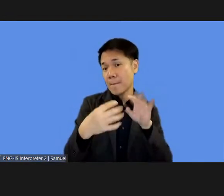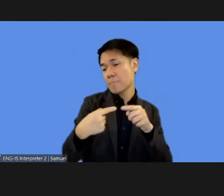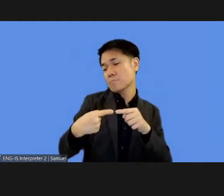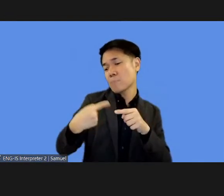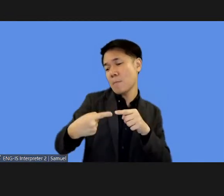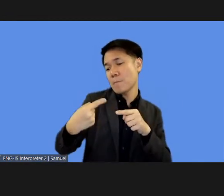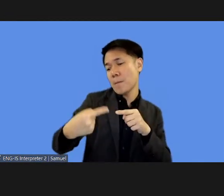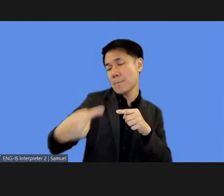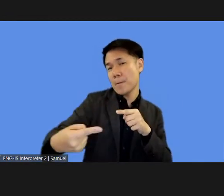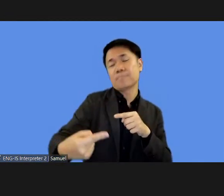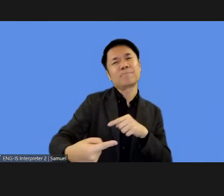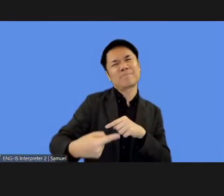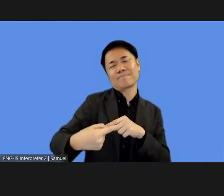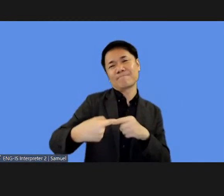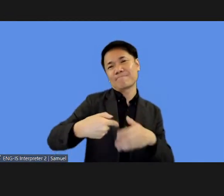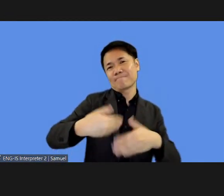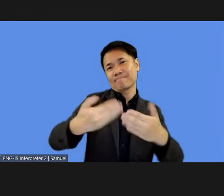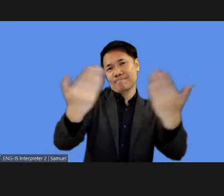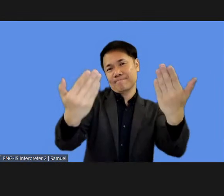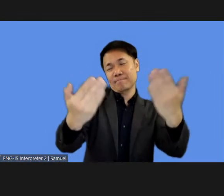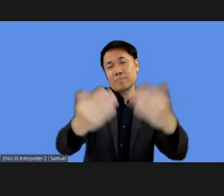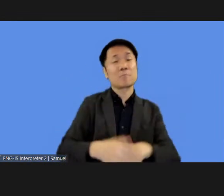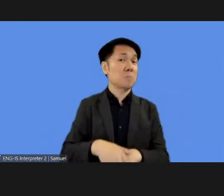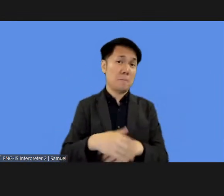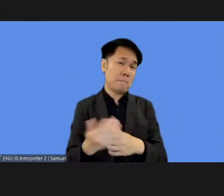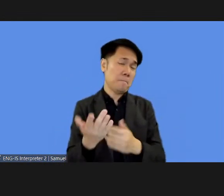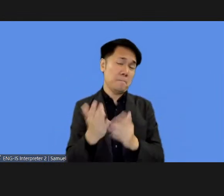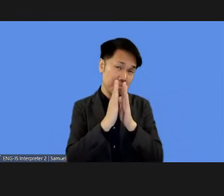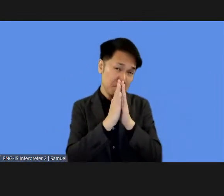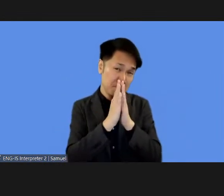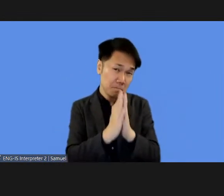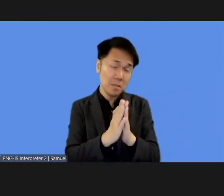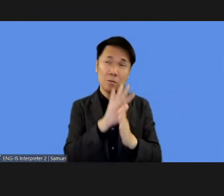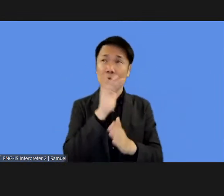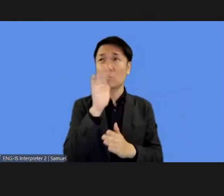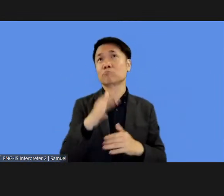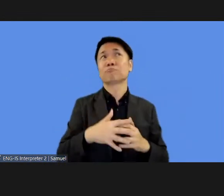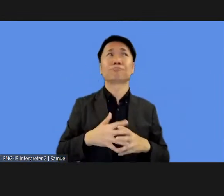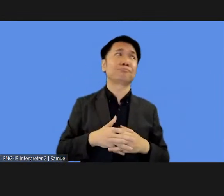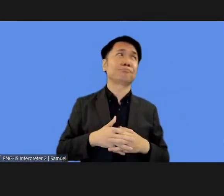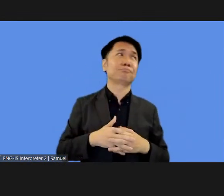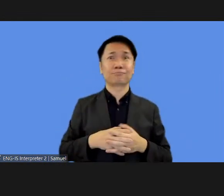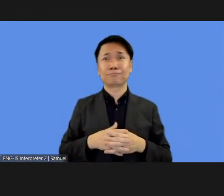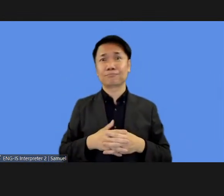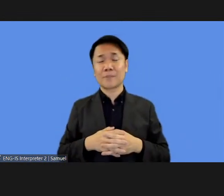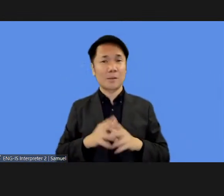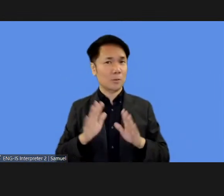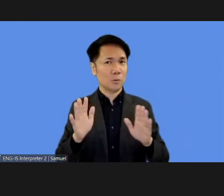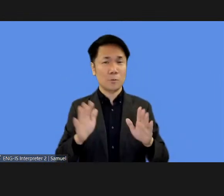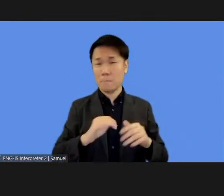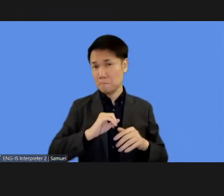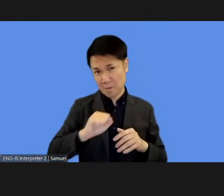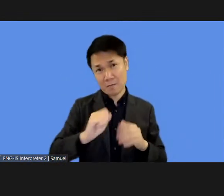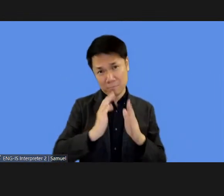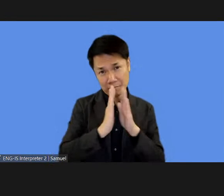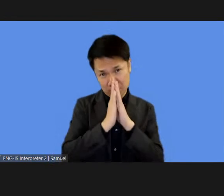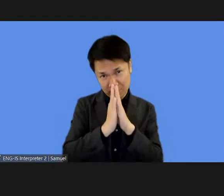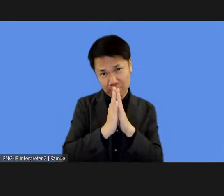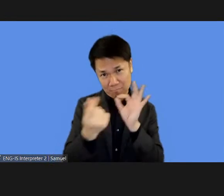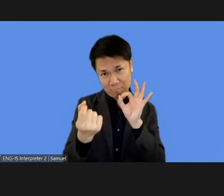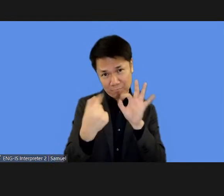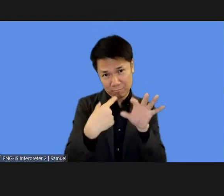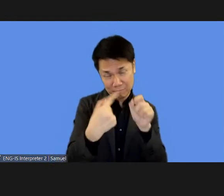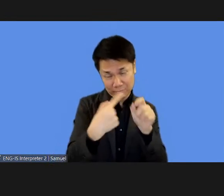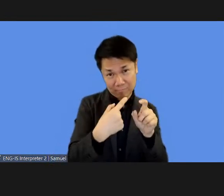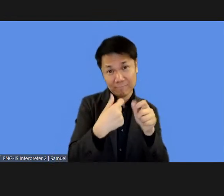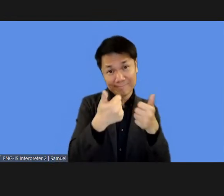you fill it in, of course, the better. I think those are the main announcements that need to be made.